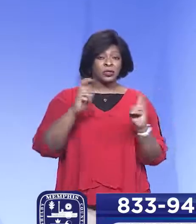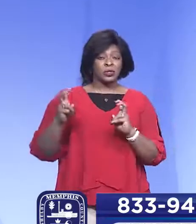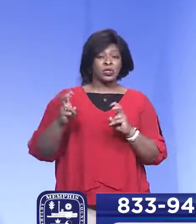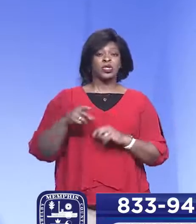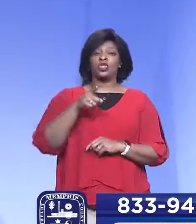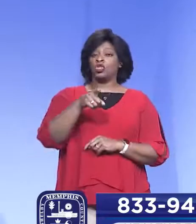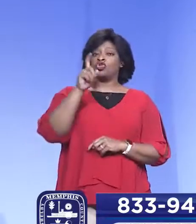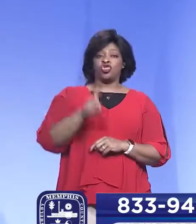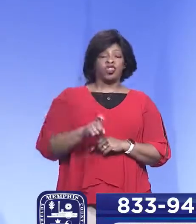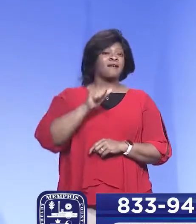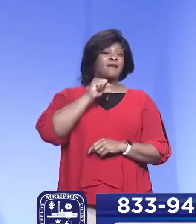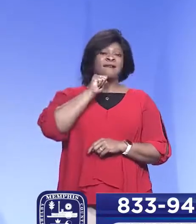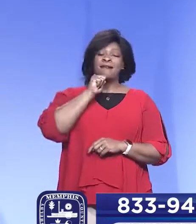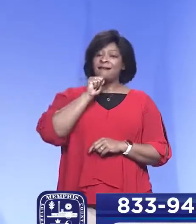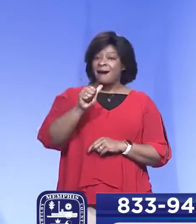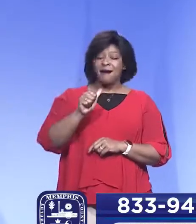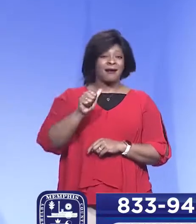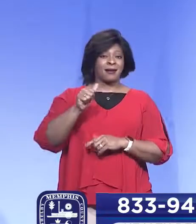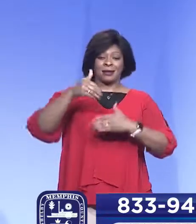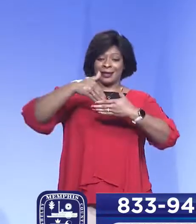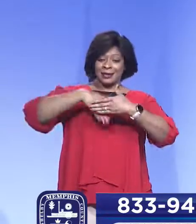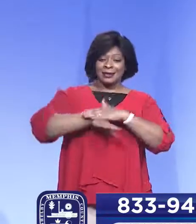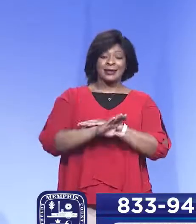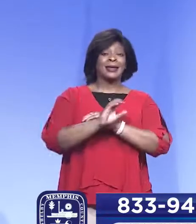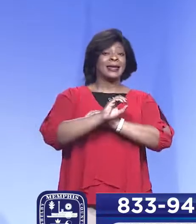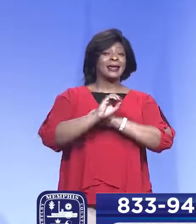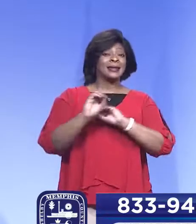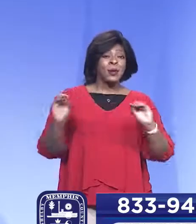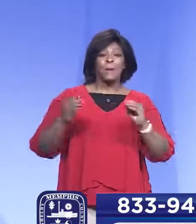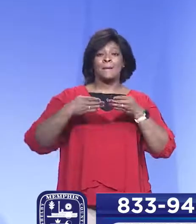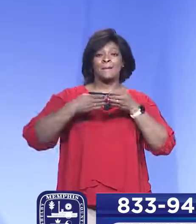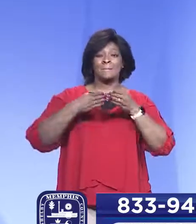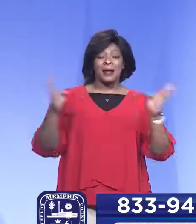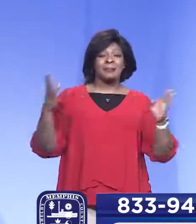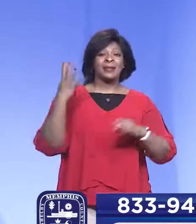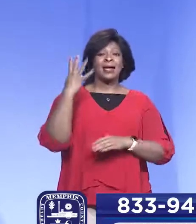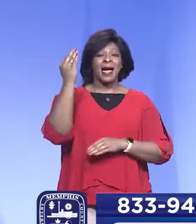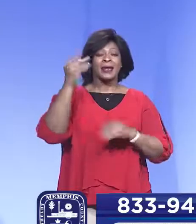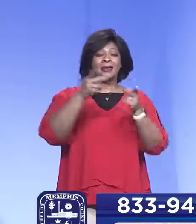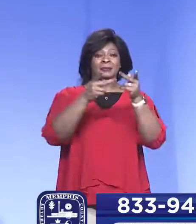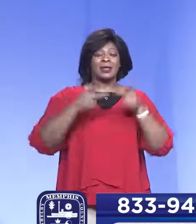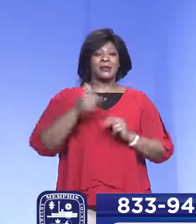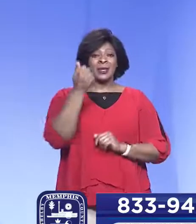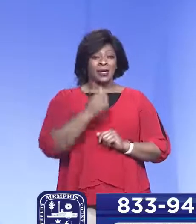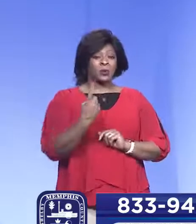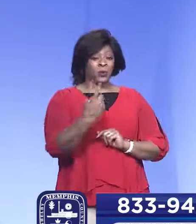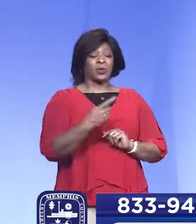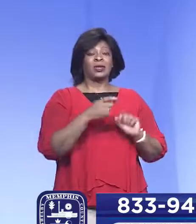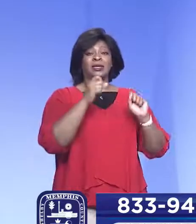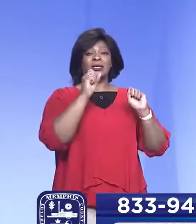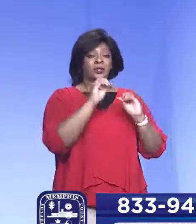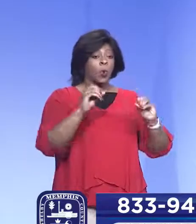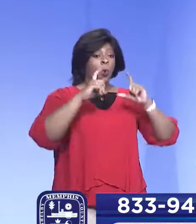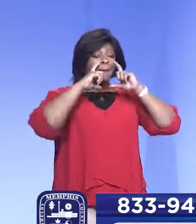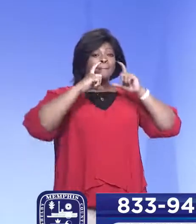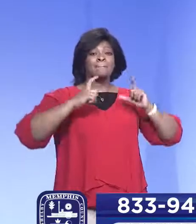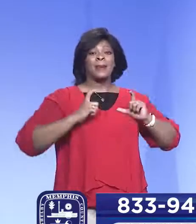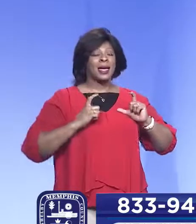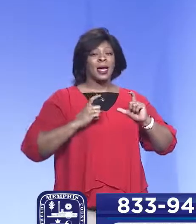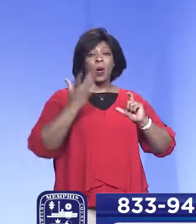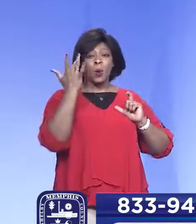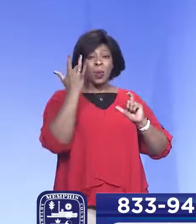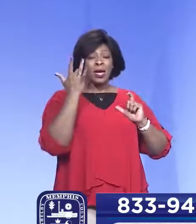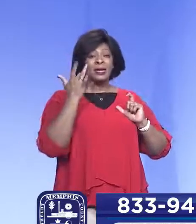you should not enter any indoor public space where anyone is unmasked due to